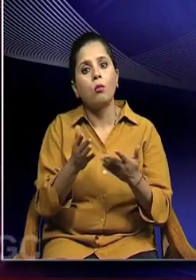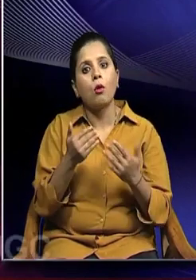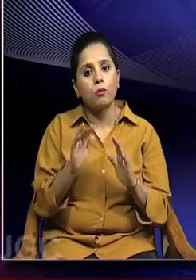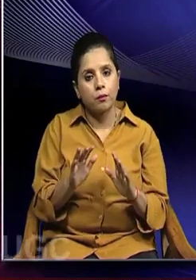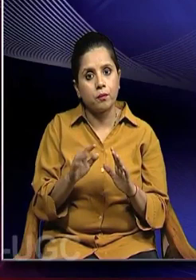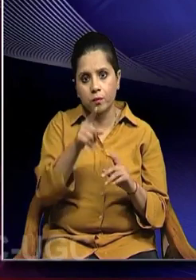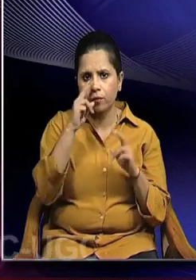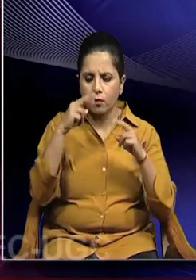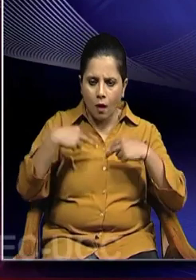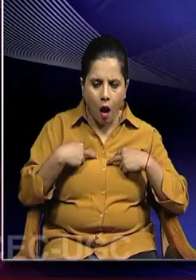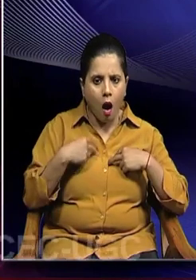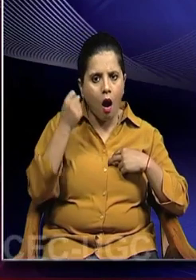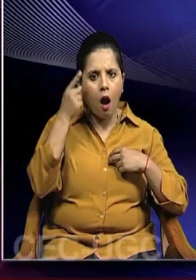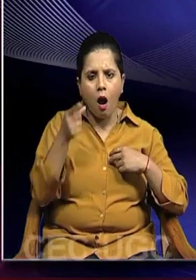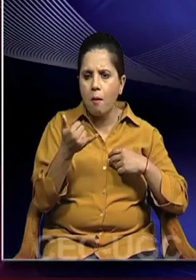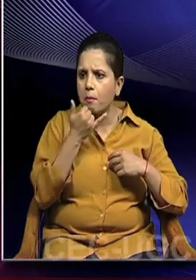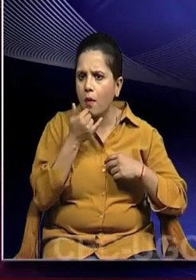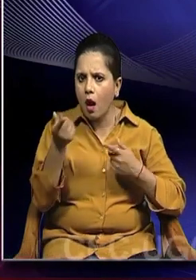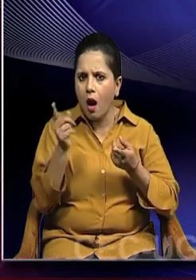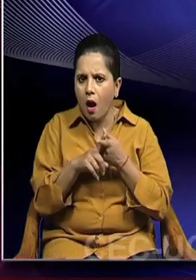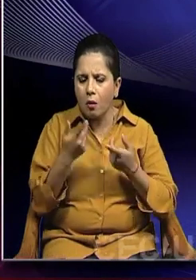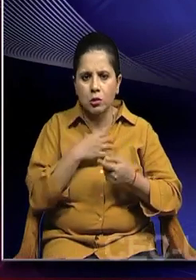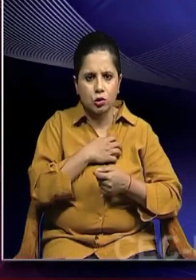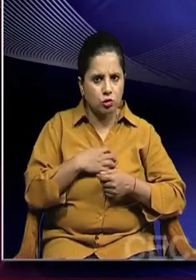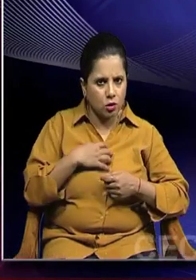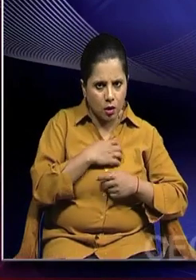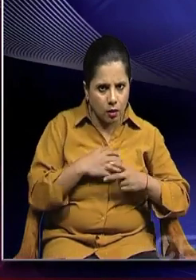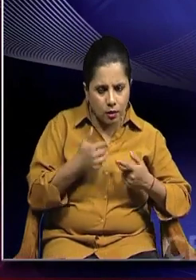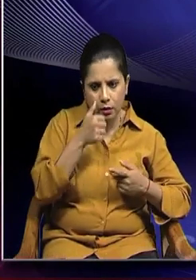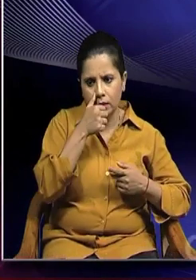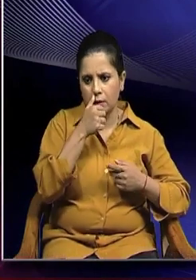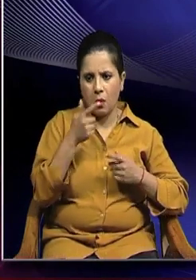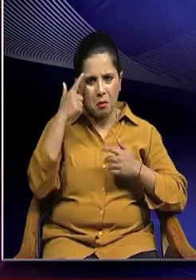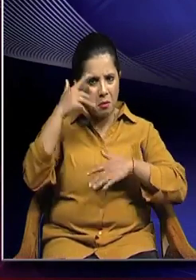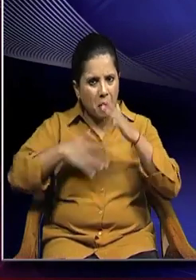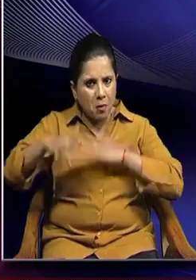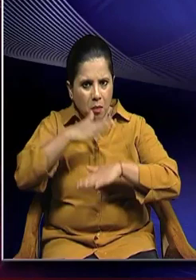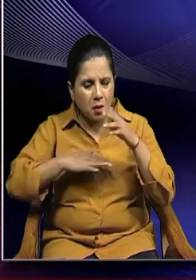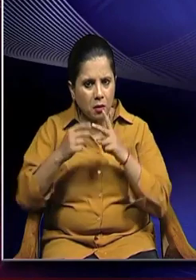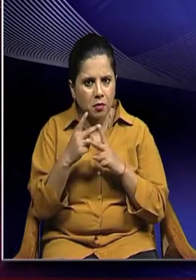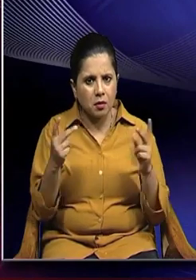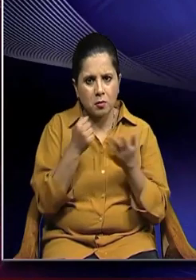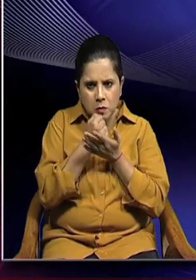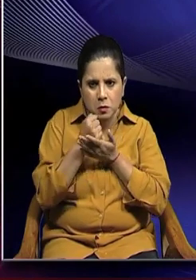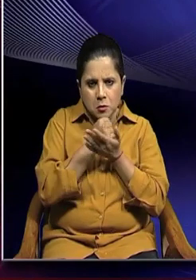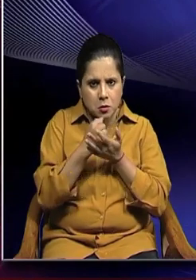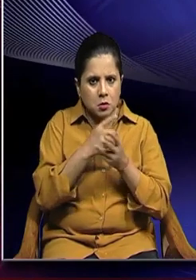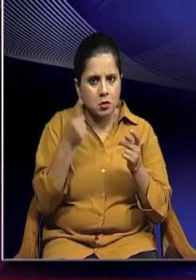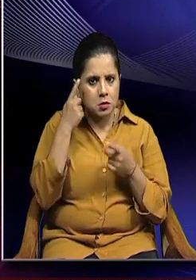the reflection of the worst in terms of jealousy, in terms of conspiracy, in terms of strategizing